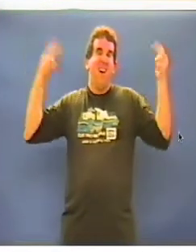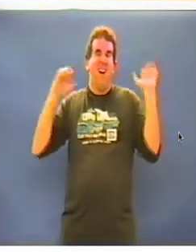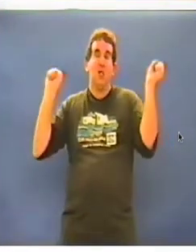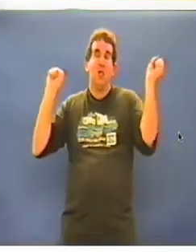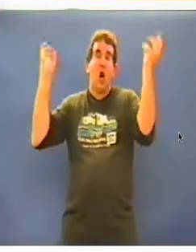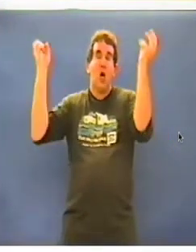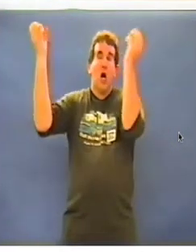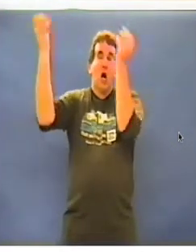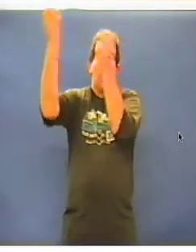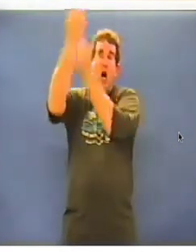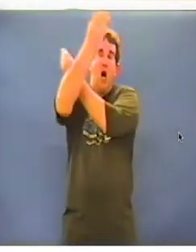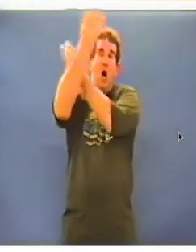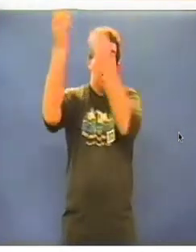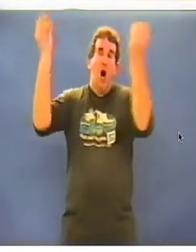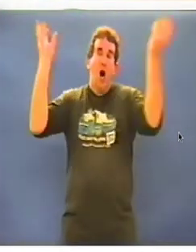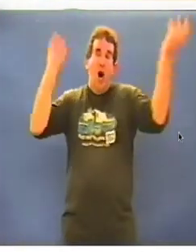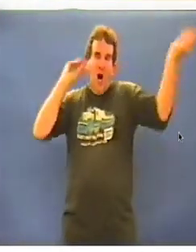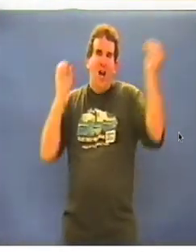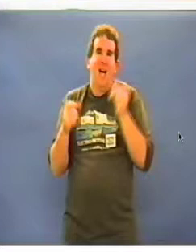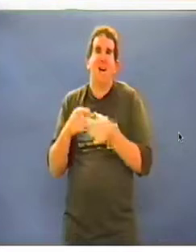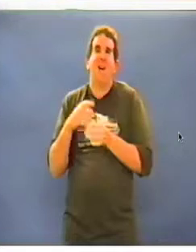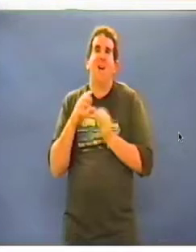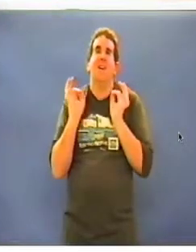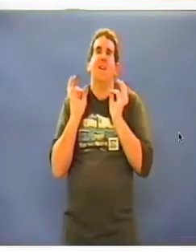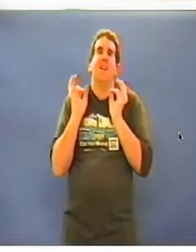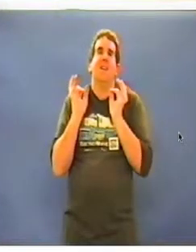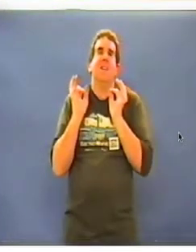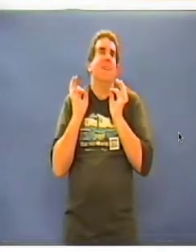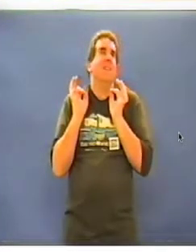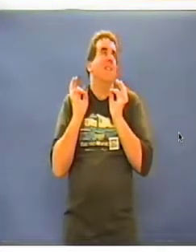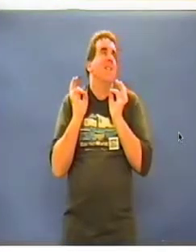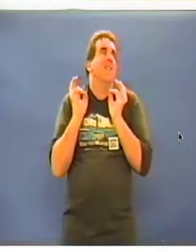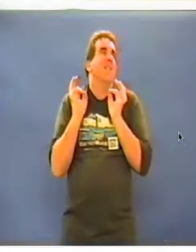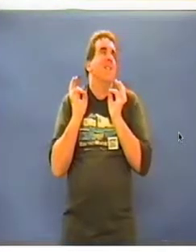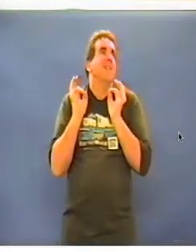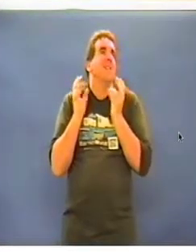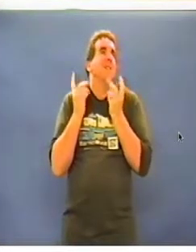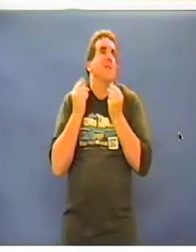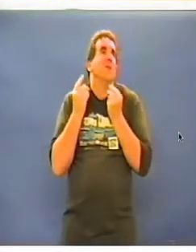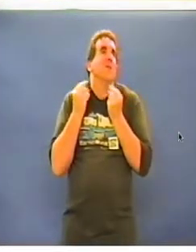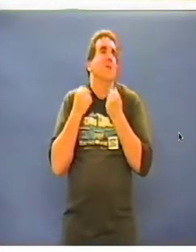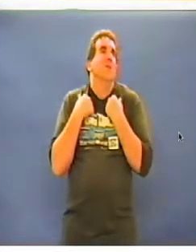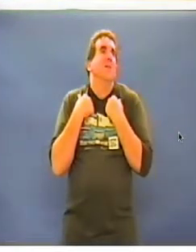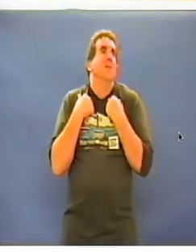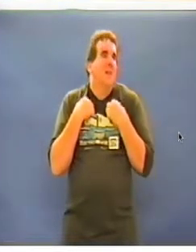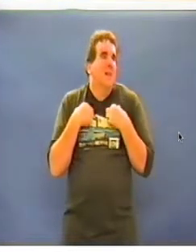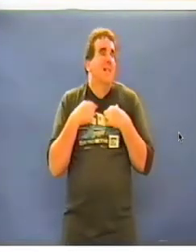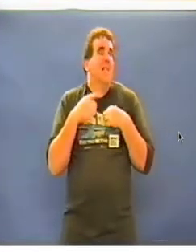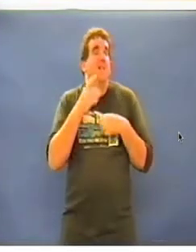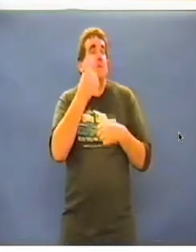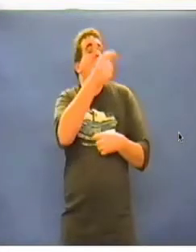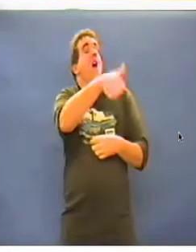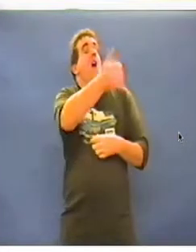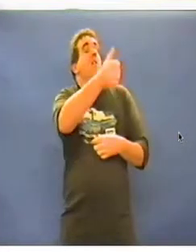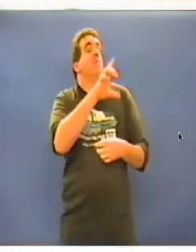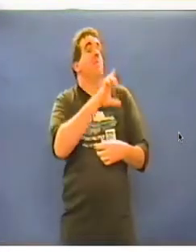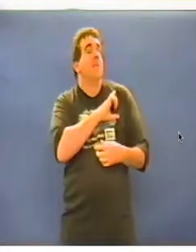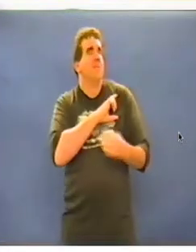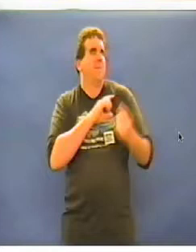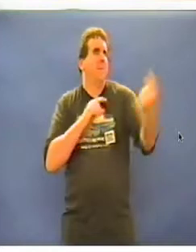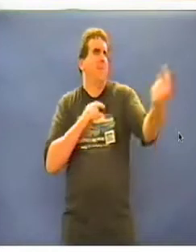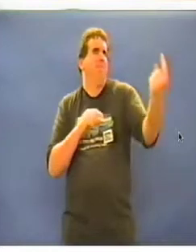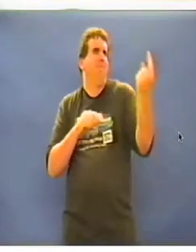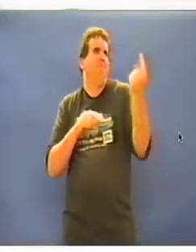car, and I look outside, and there's all of these cop cars and emergency